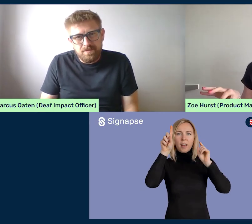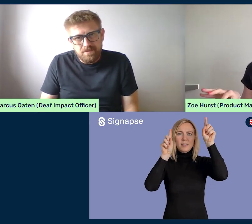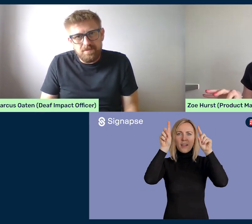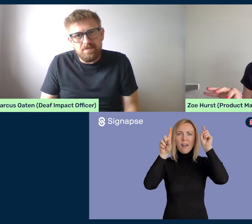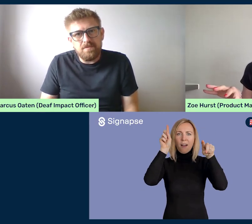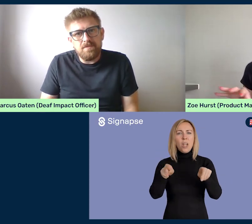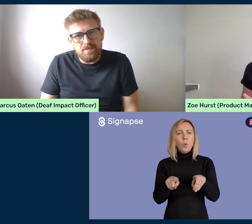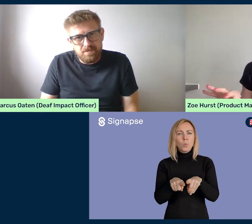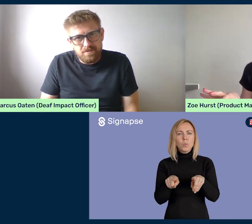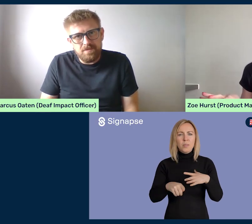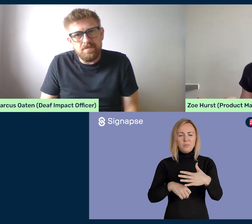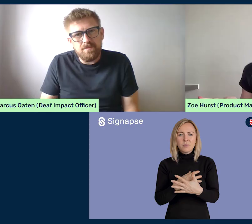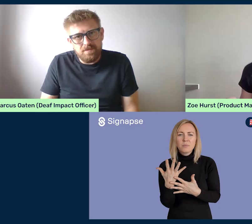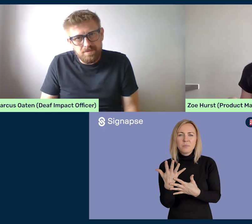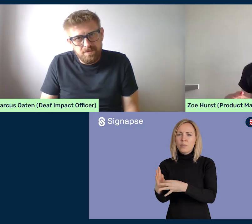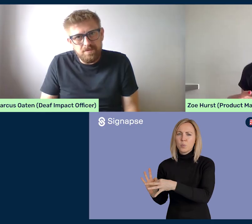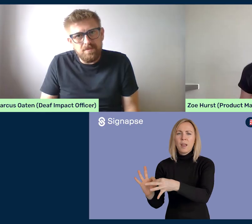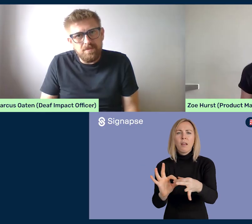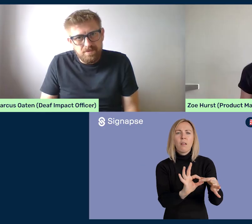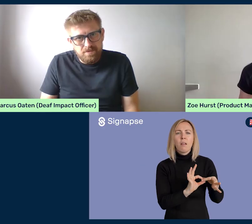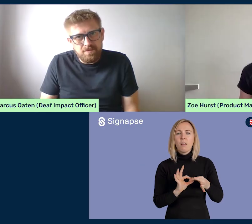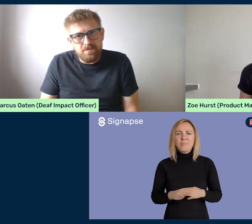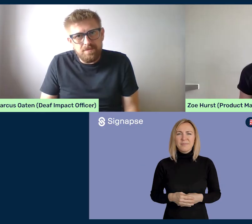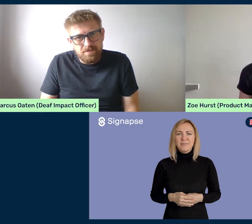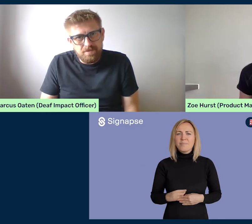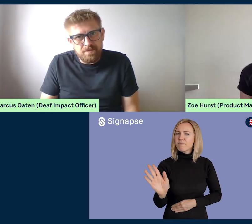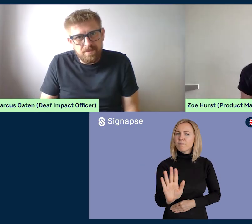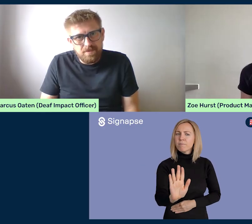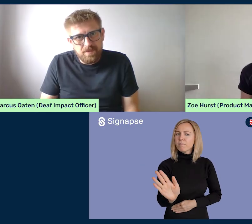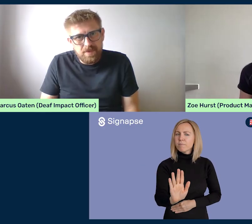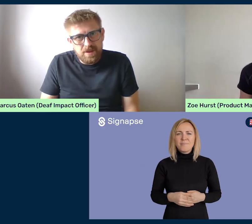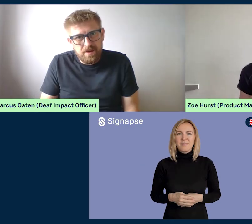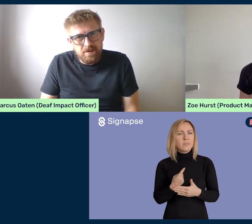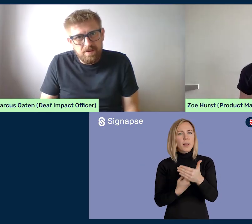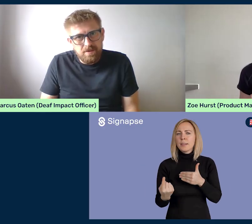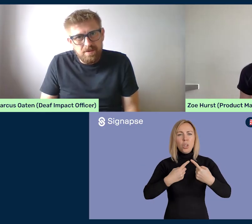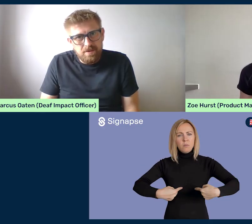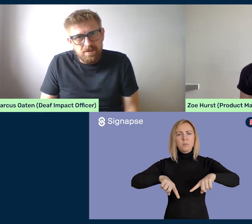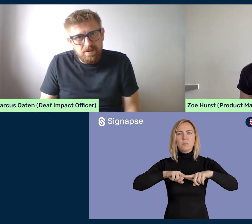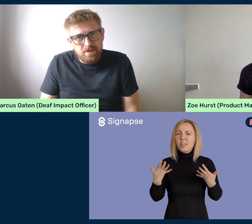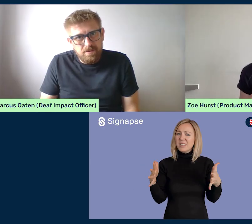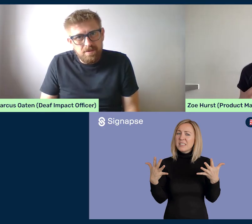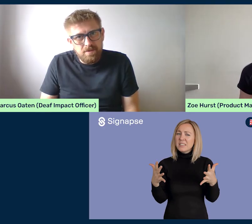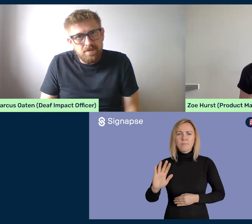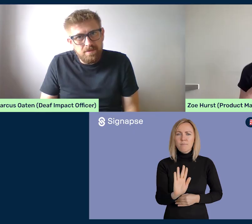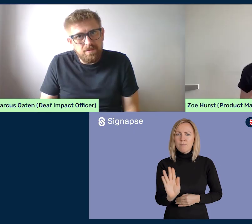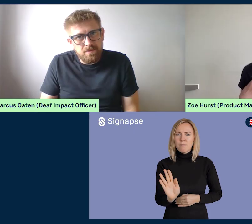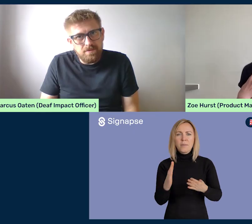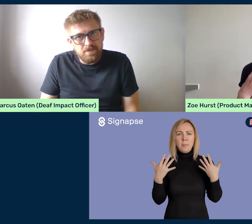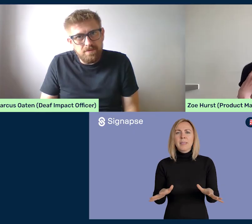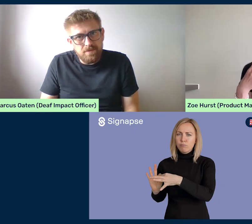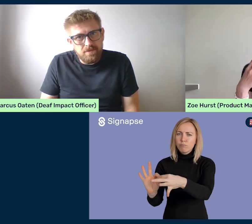use. And it's not that. It's much more a collaborative piece that we can openly do together. And we